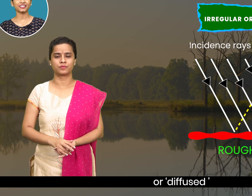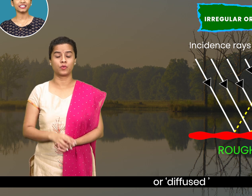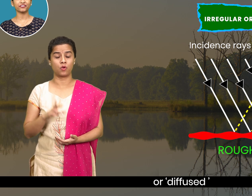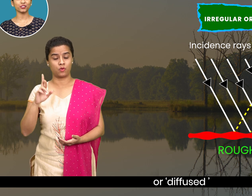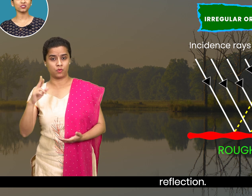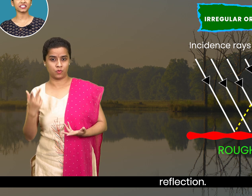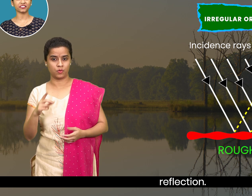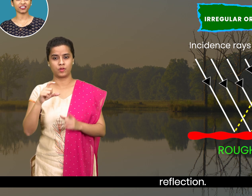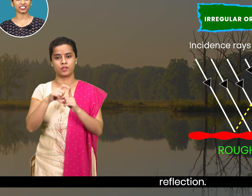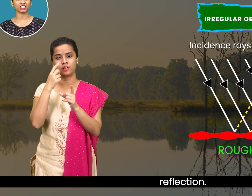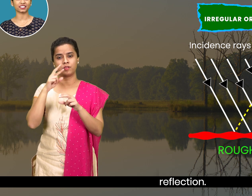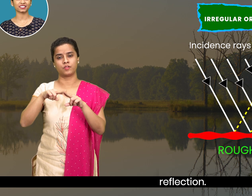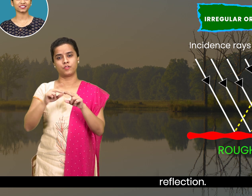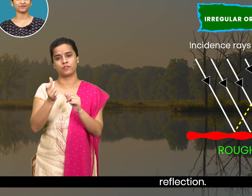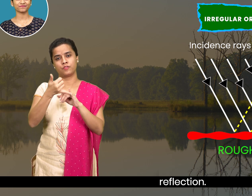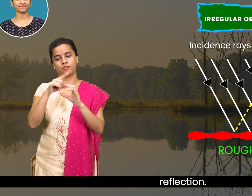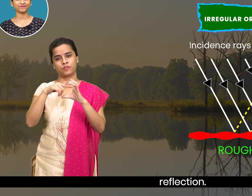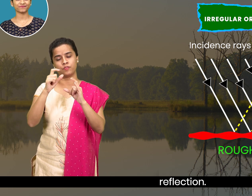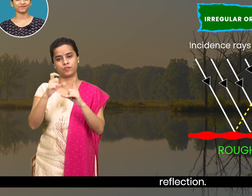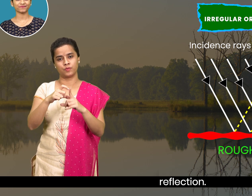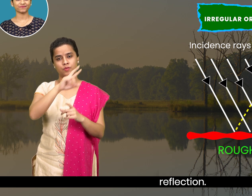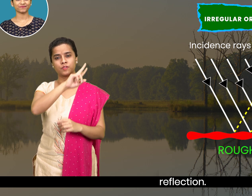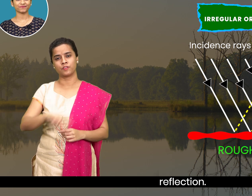or diffused reflection.